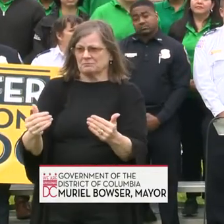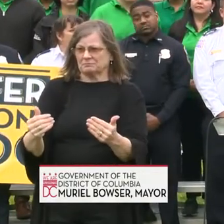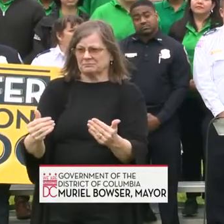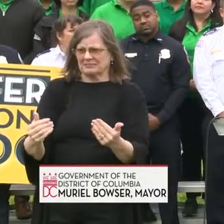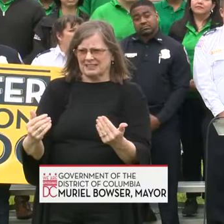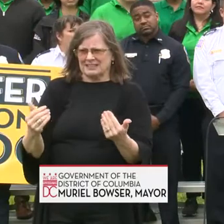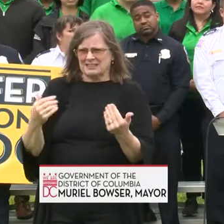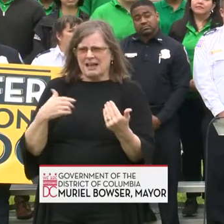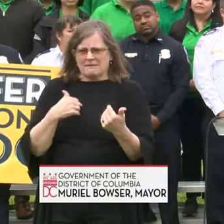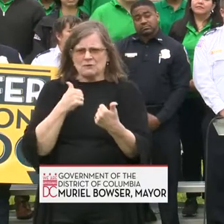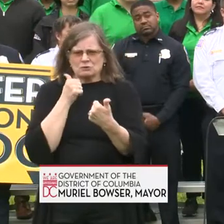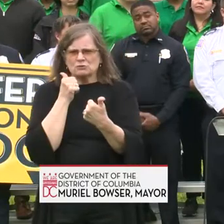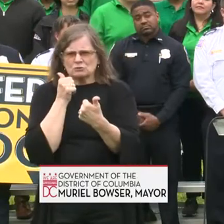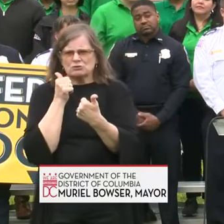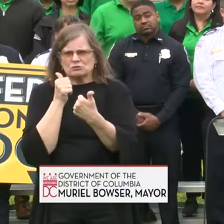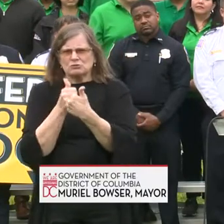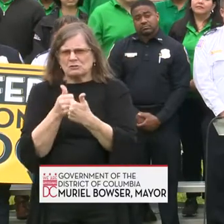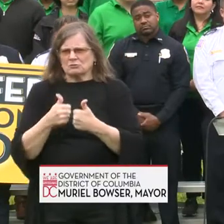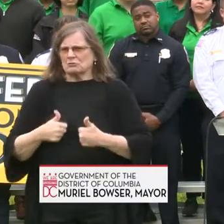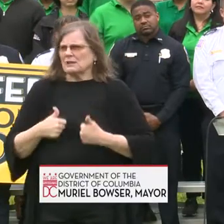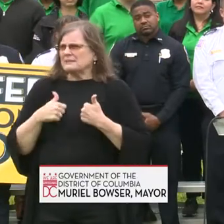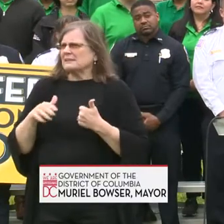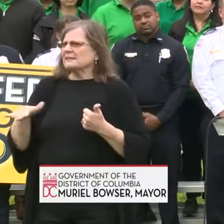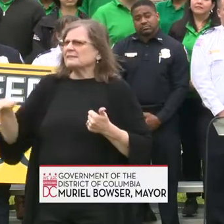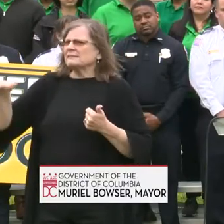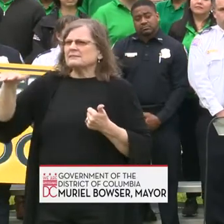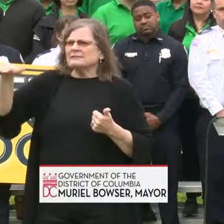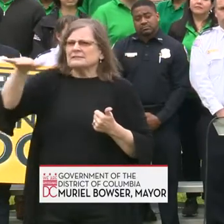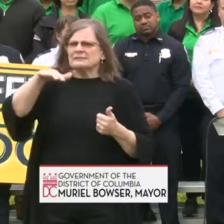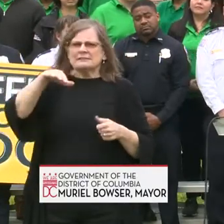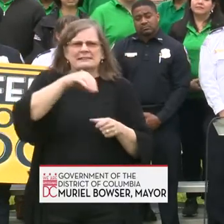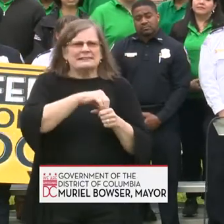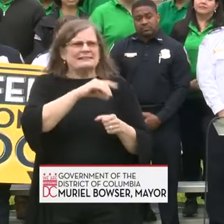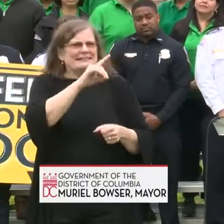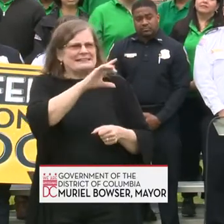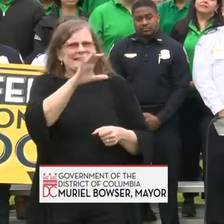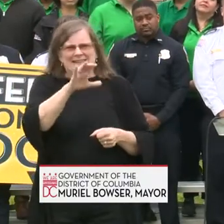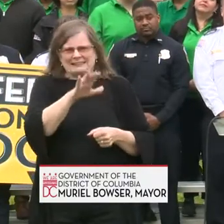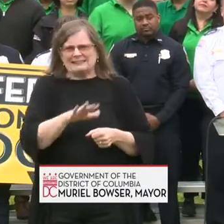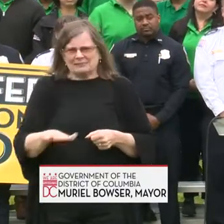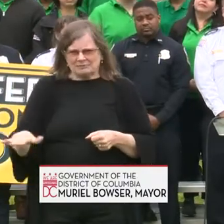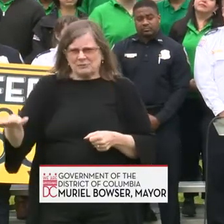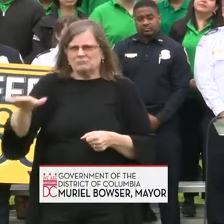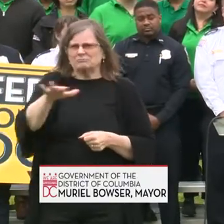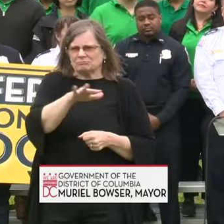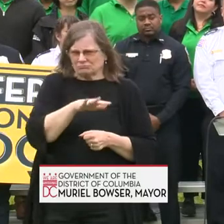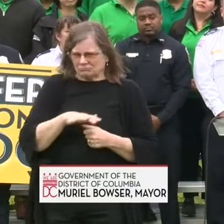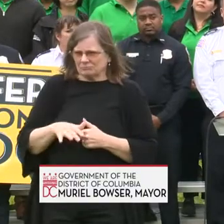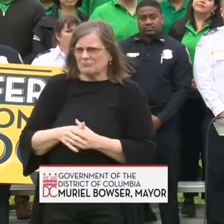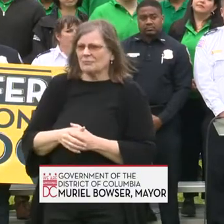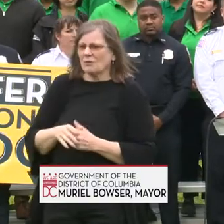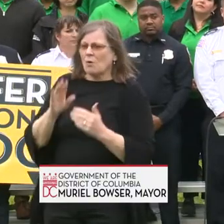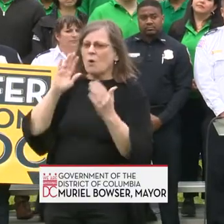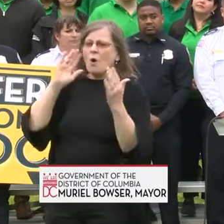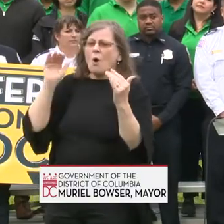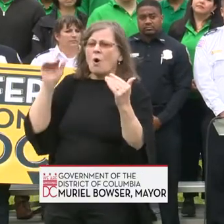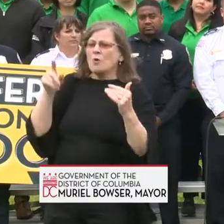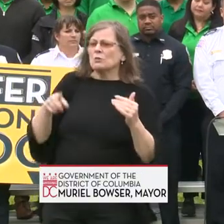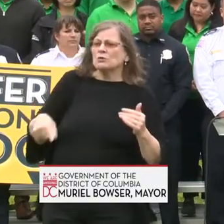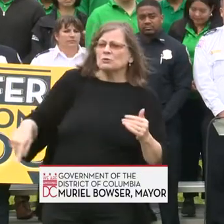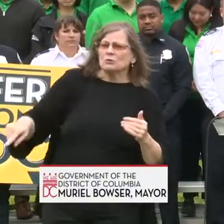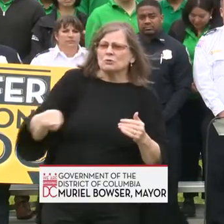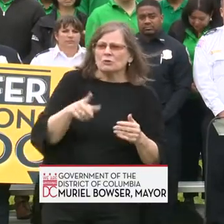residents across the District of Columbia and in these special areas. I hope that you have heard about our